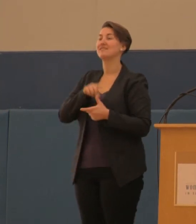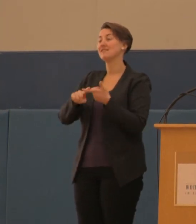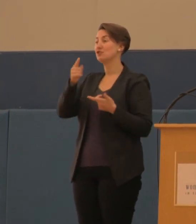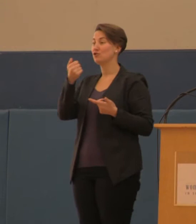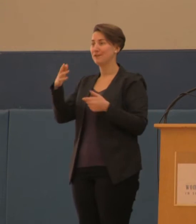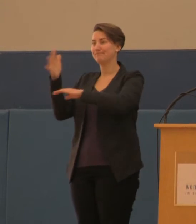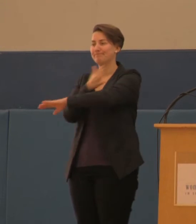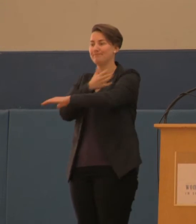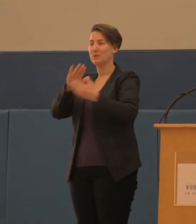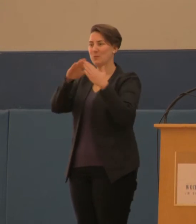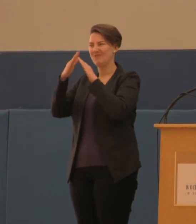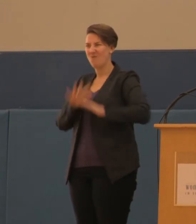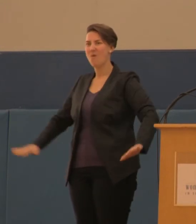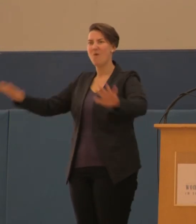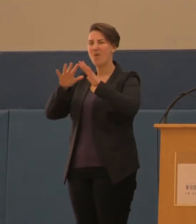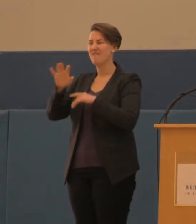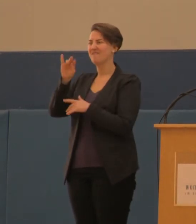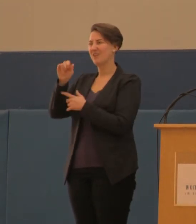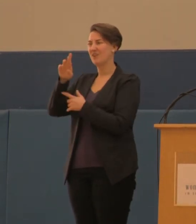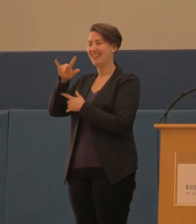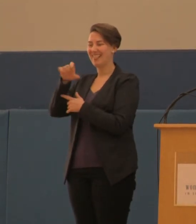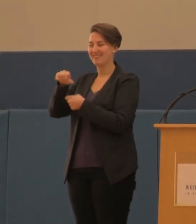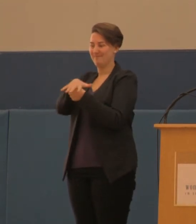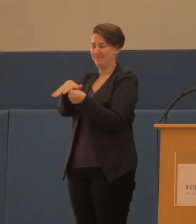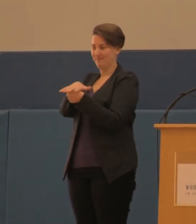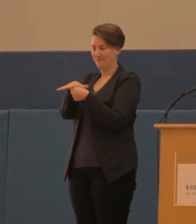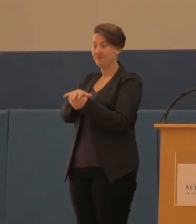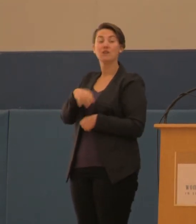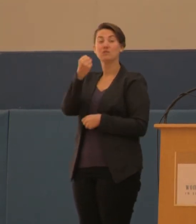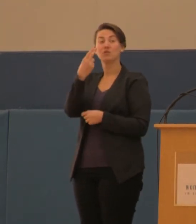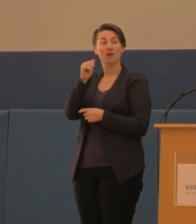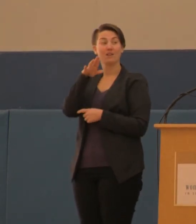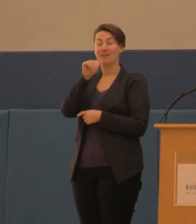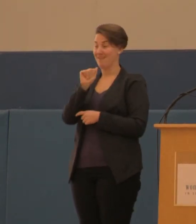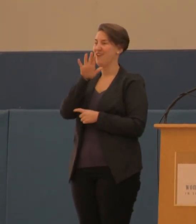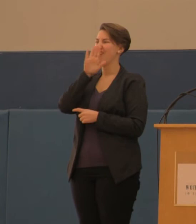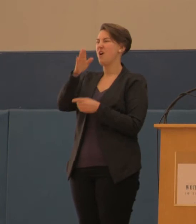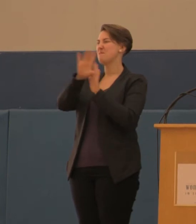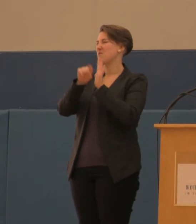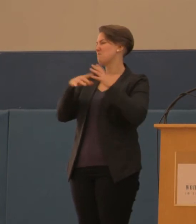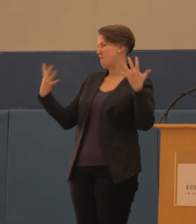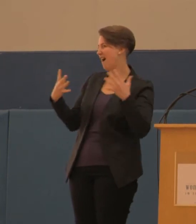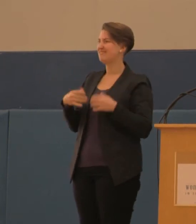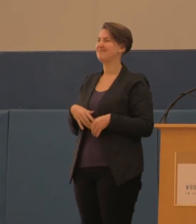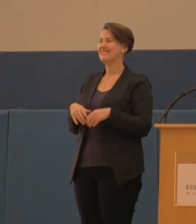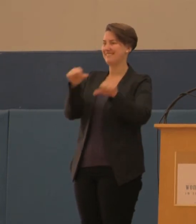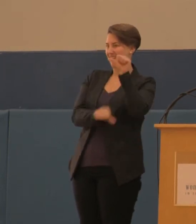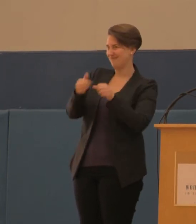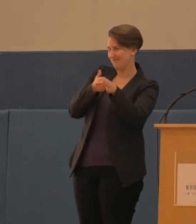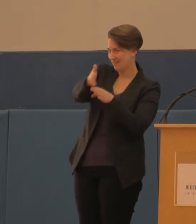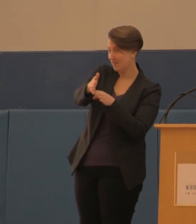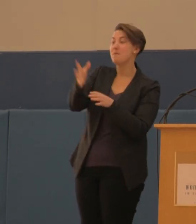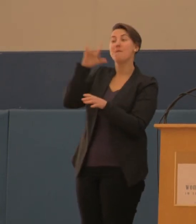gender-expansive community in the greater Finger Lakes region. Shauna's background is in the physical sciences, previously serving